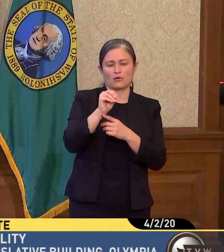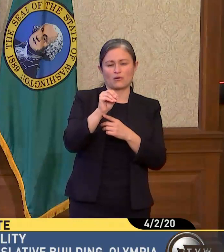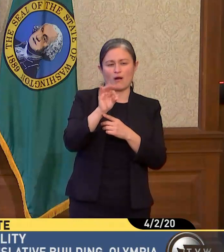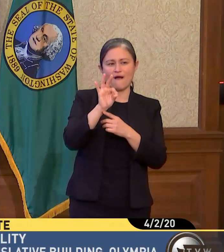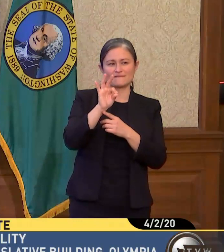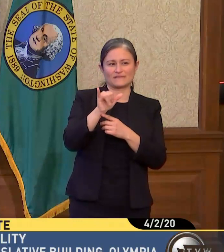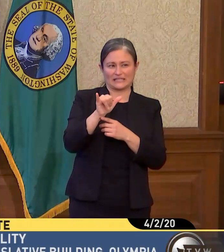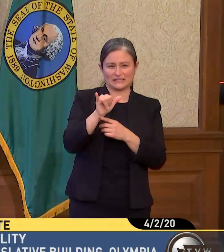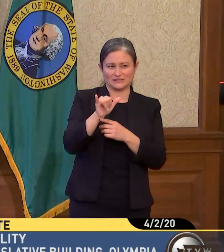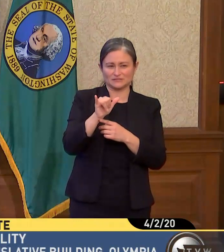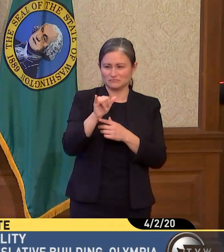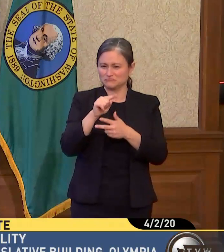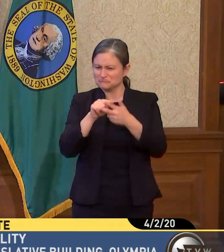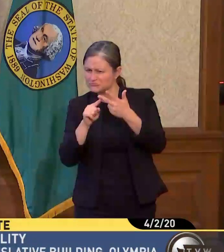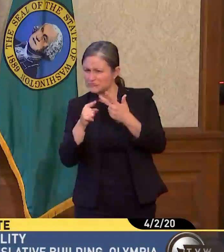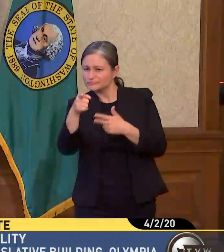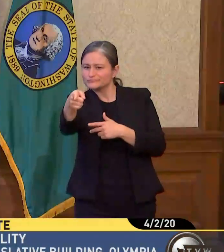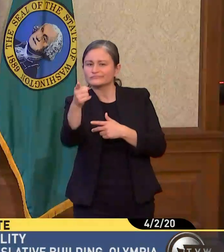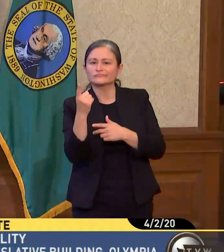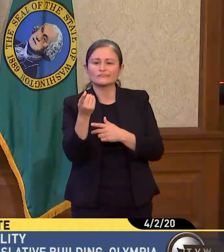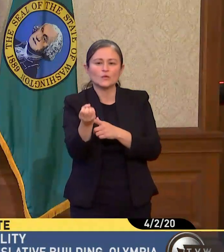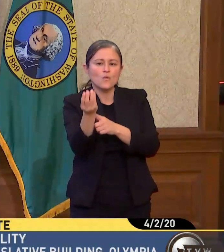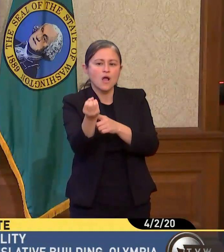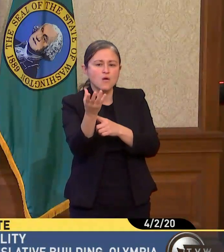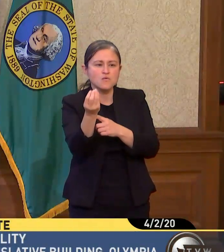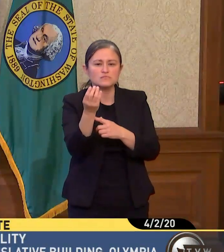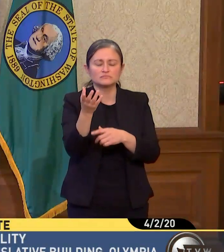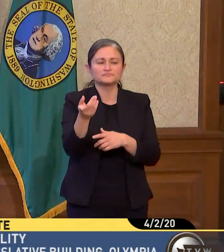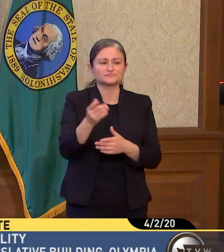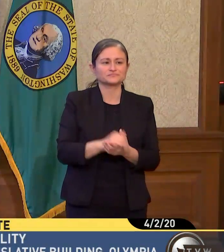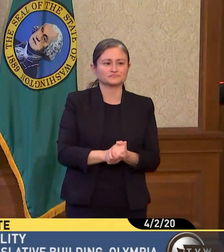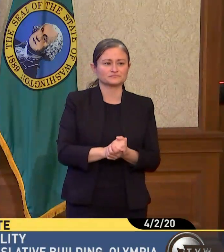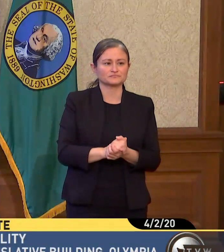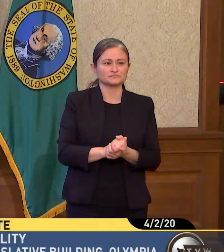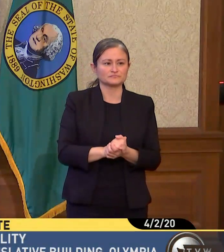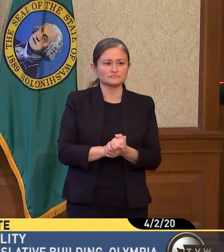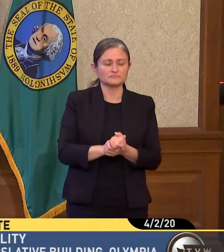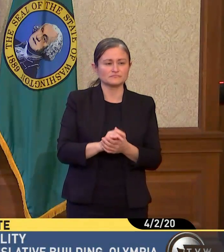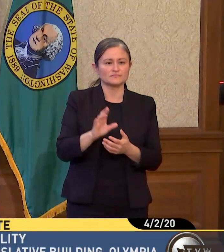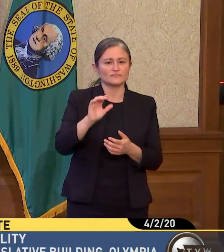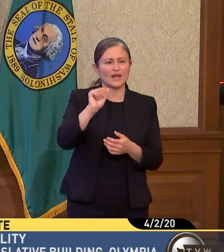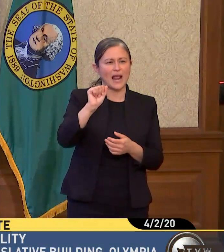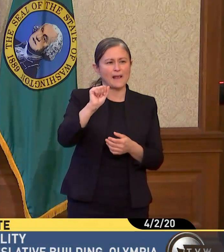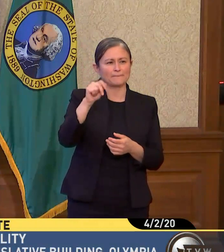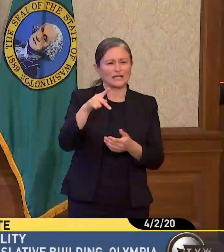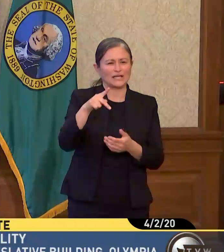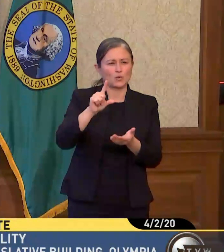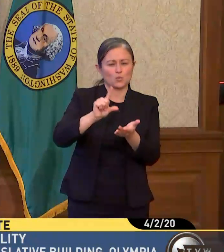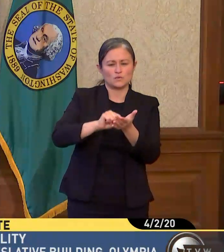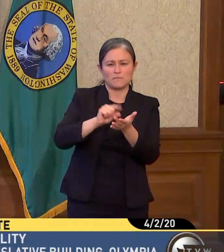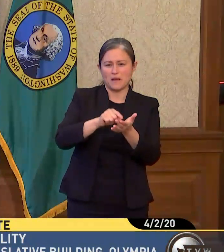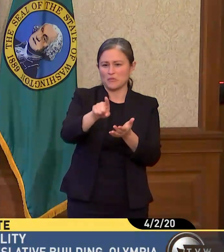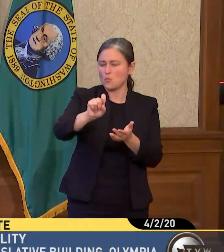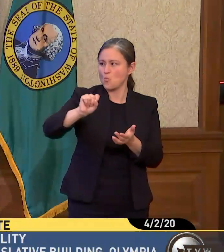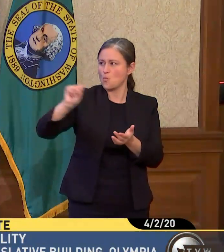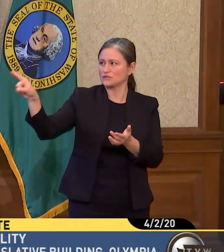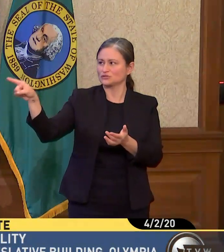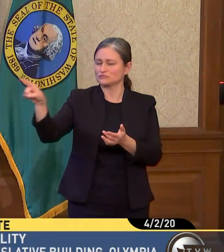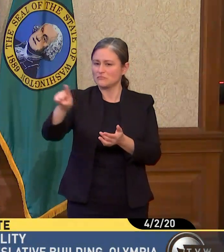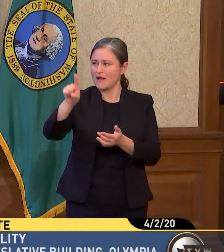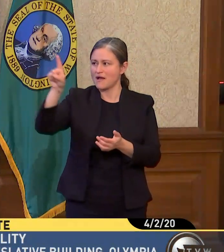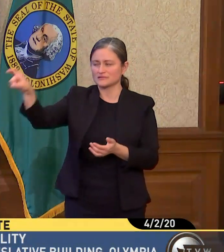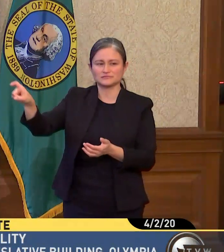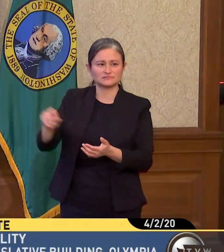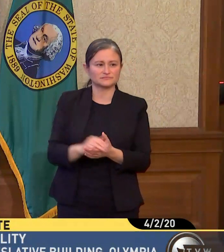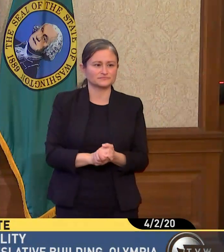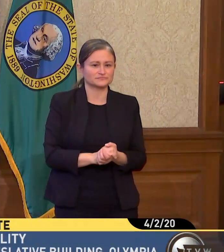Hey, Governor, can you talk to whether this order might be extended again to May, if you'll have to reevaluate